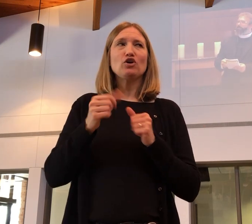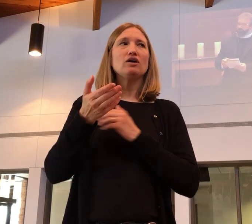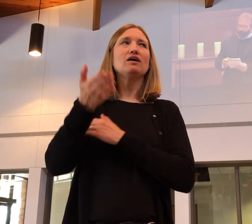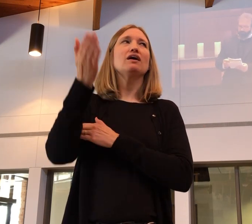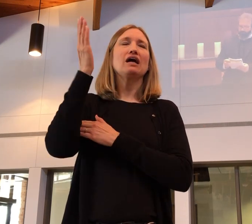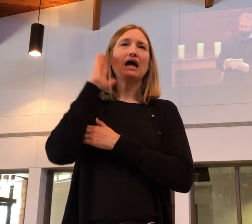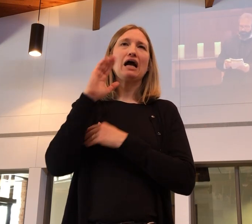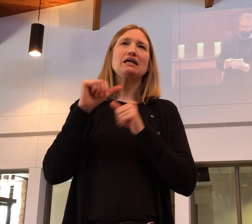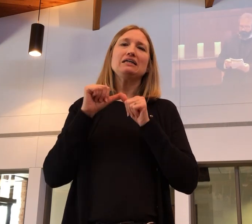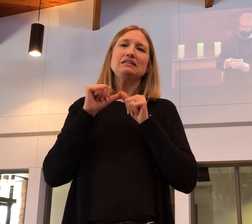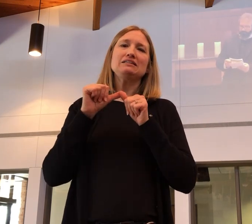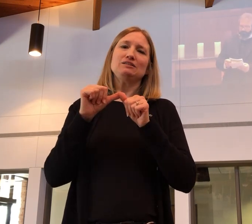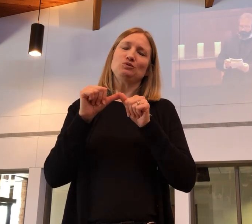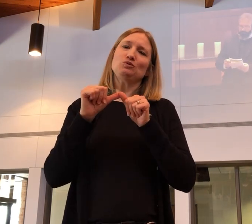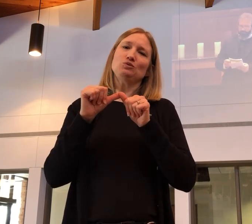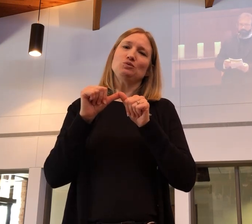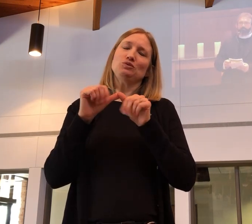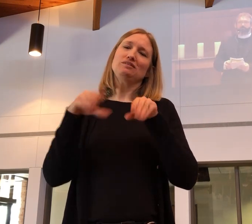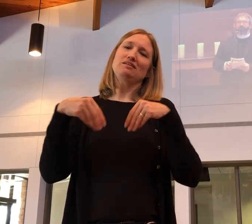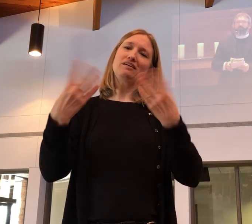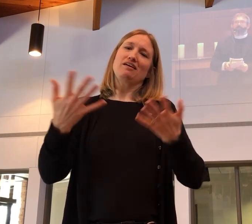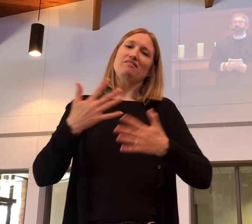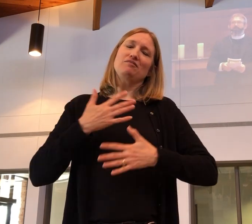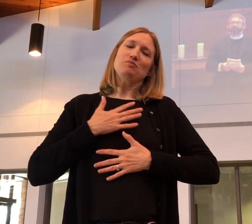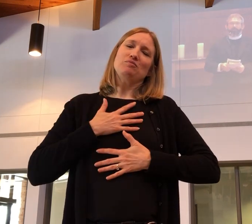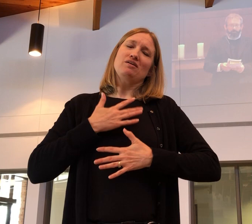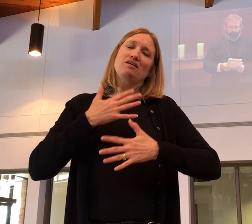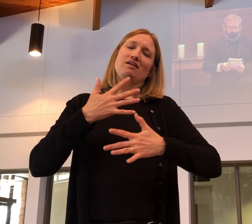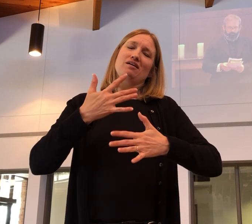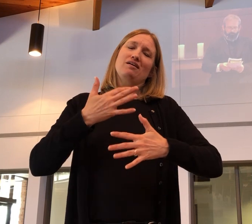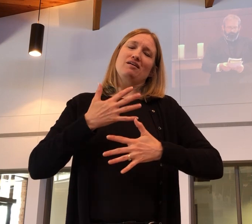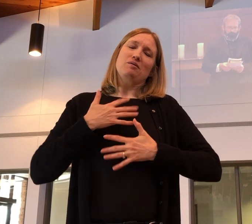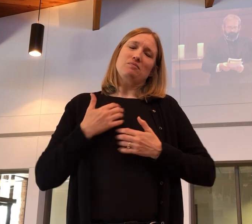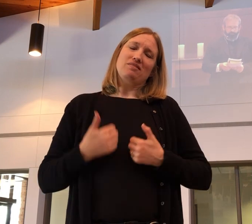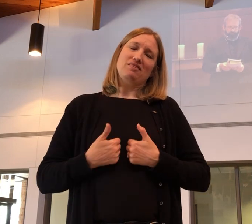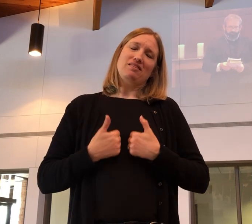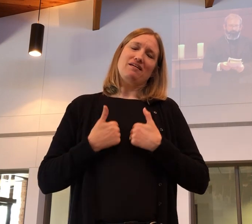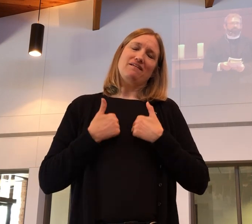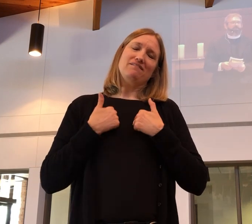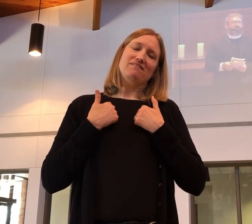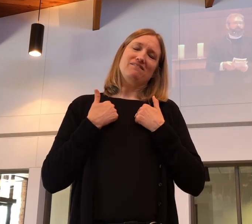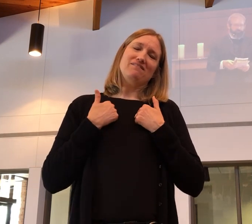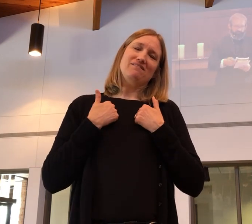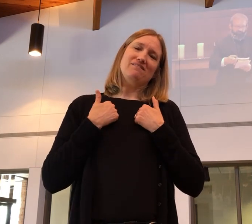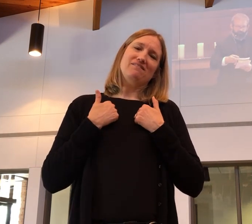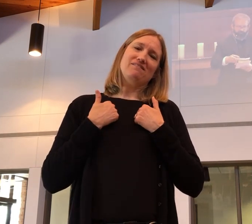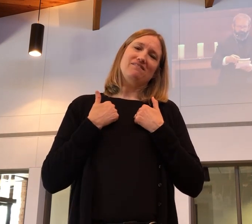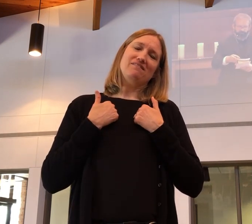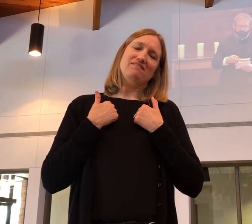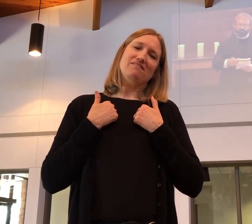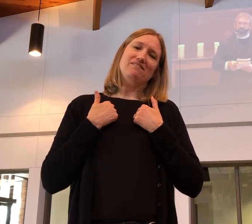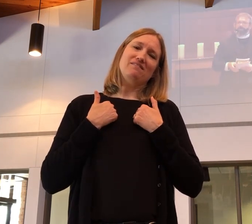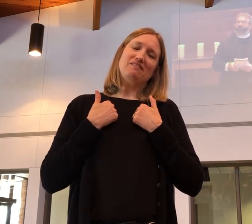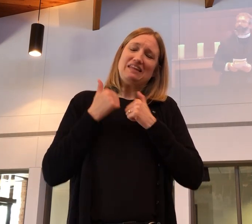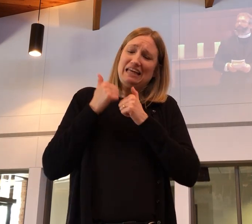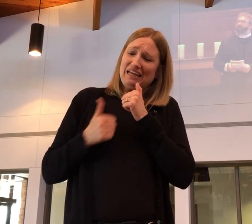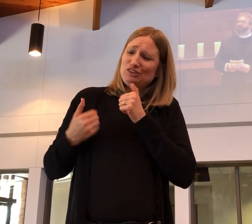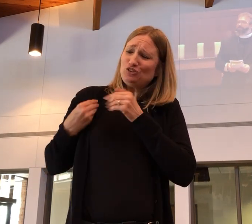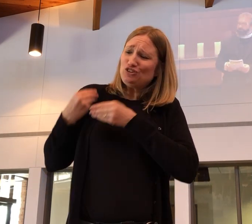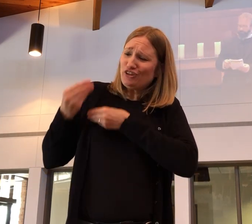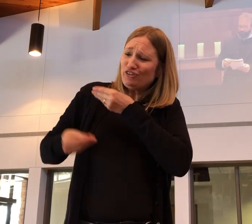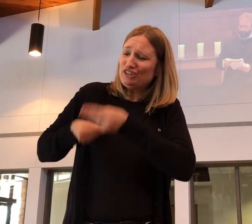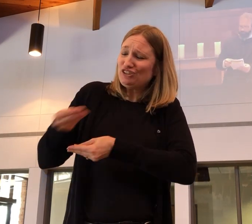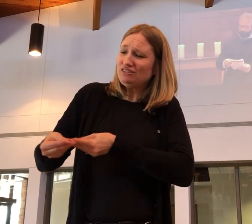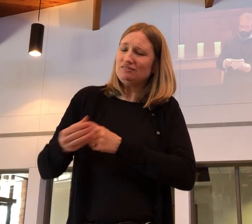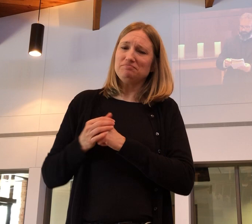God continues to breathe life into the brokenness of our world. generation to generation, from